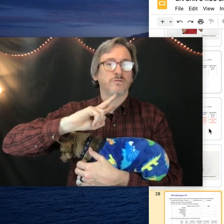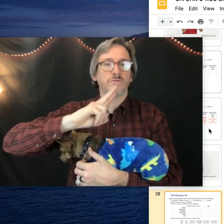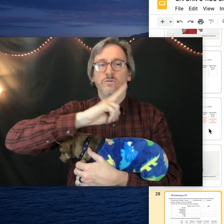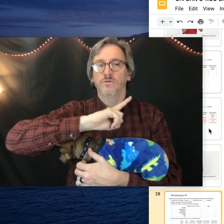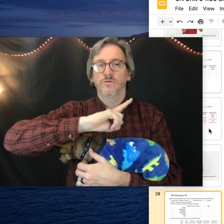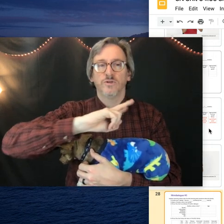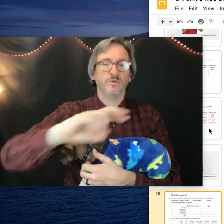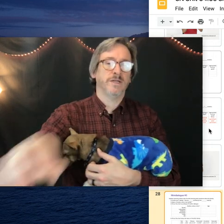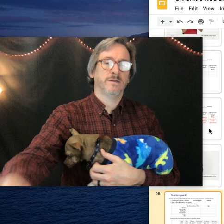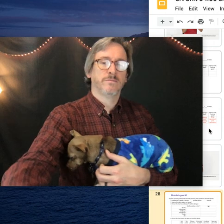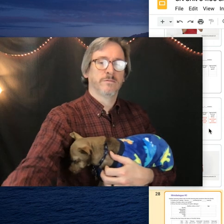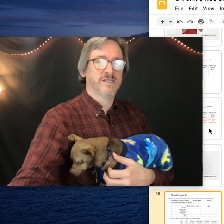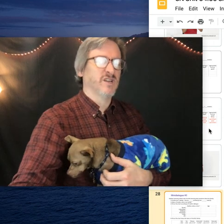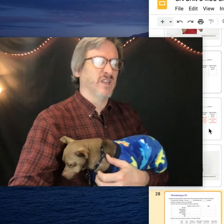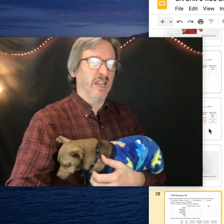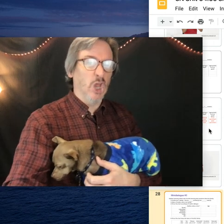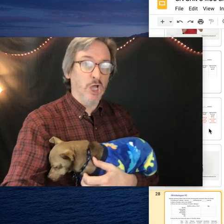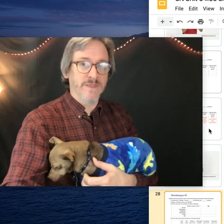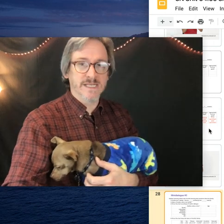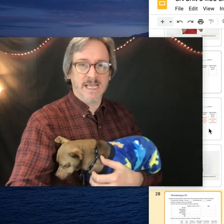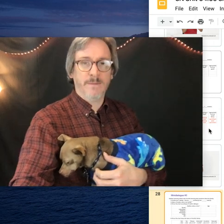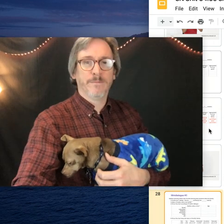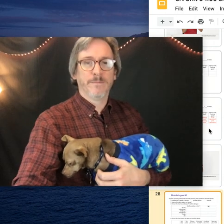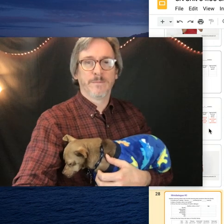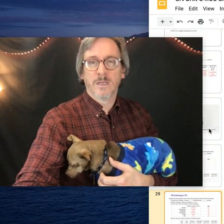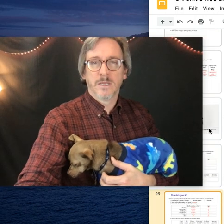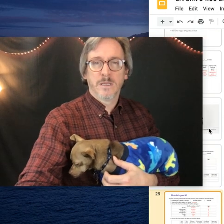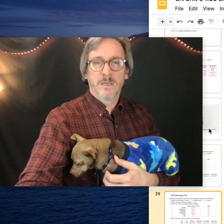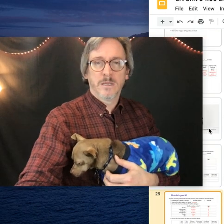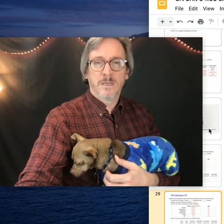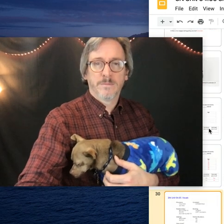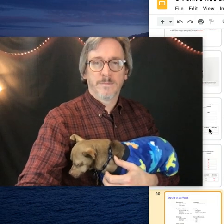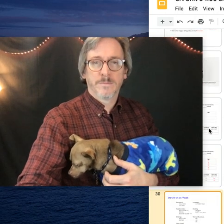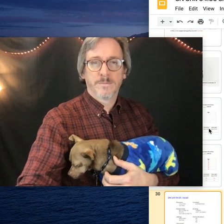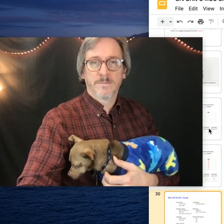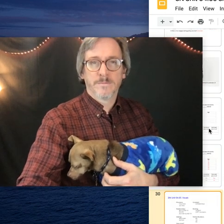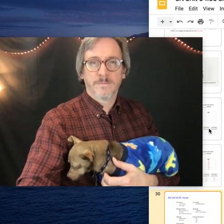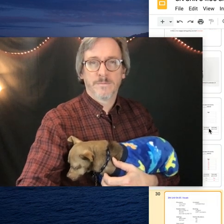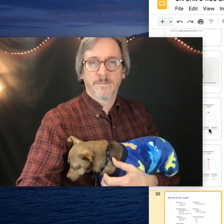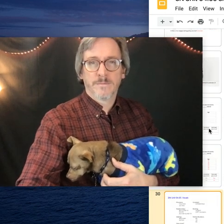twin, because they look the same.